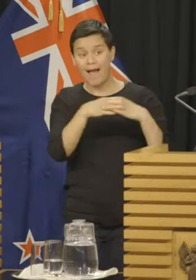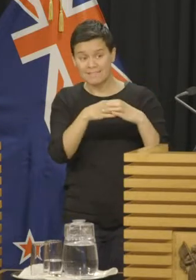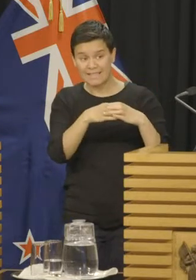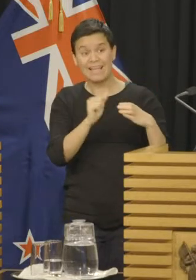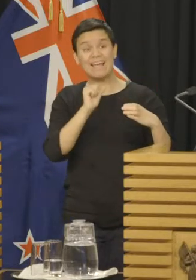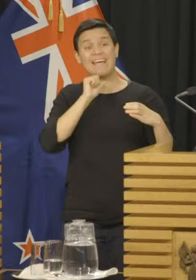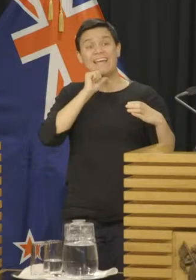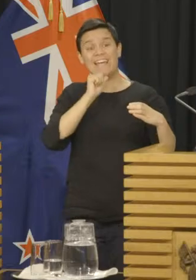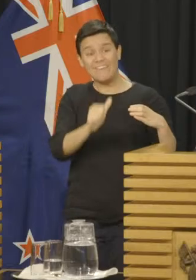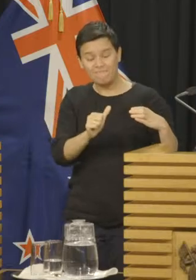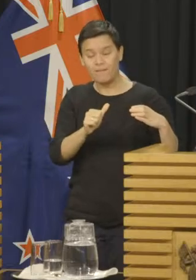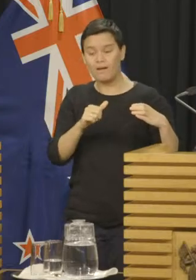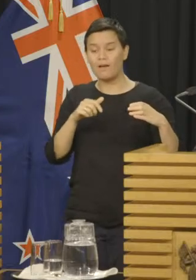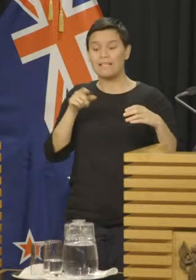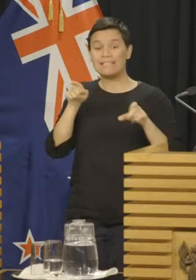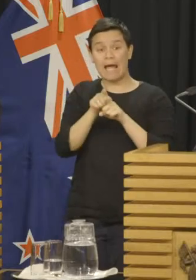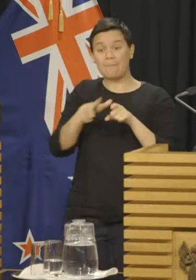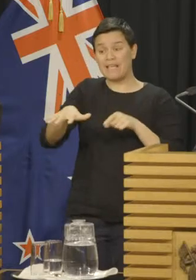for Labour.